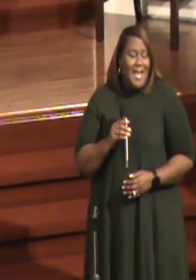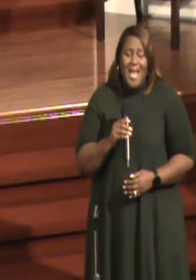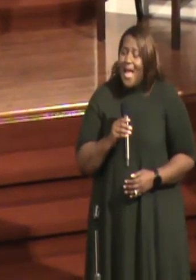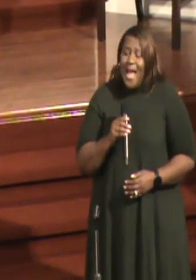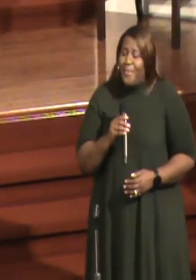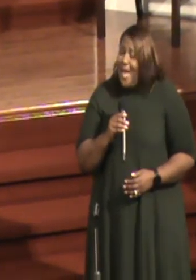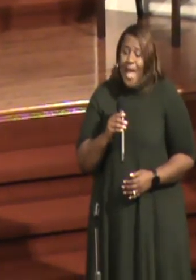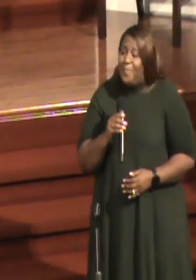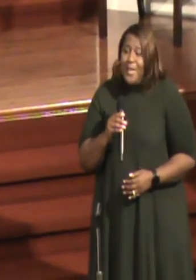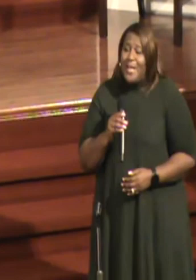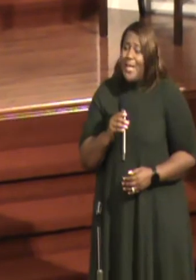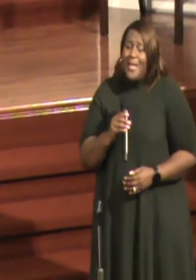because I'm happy,